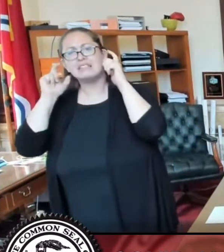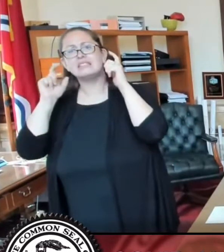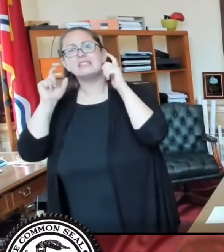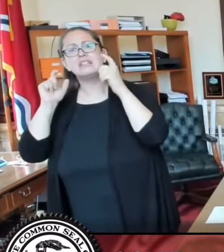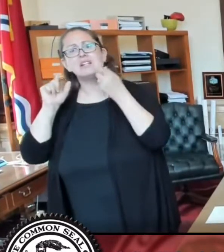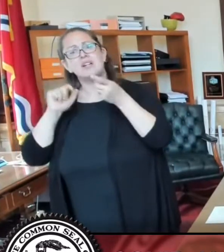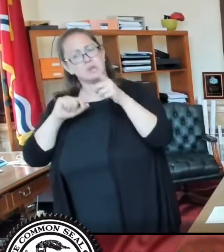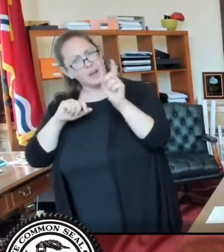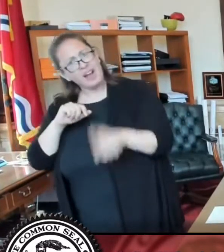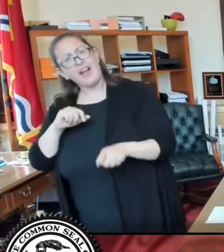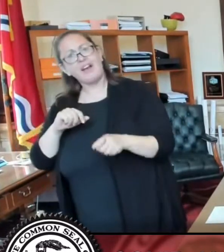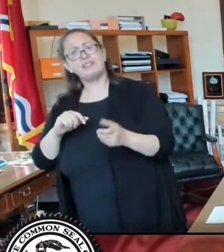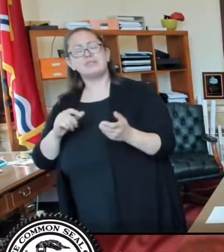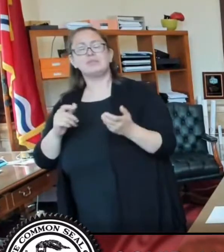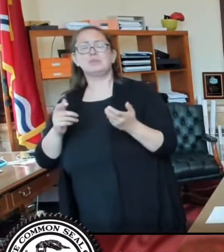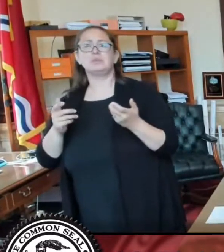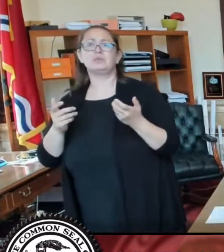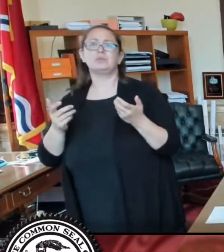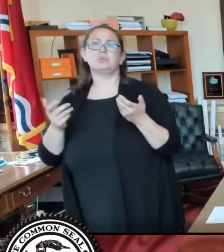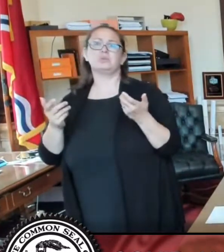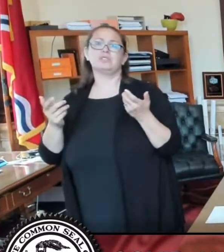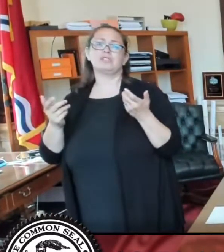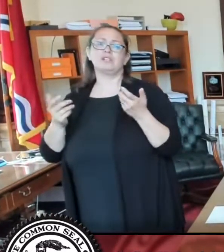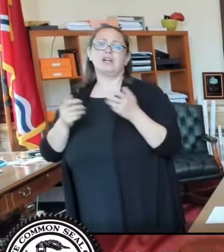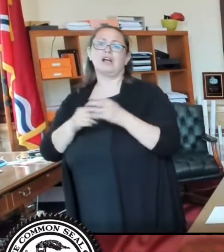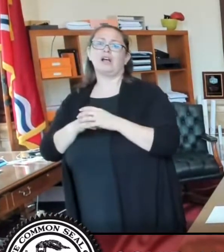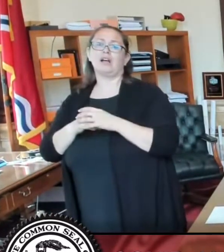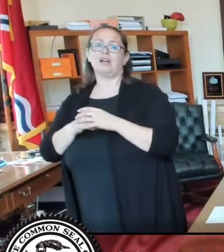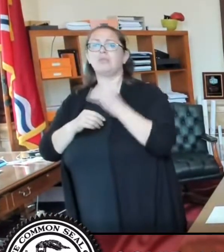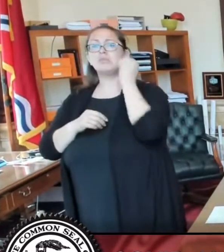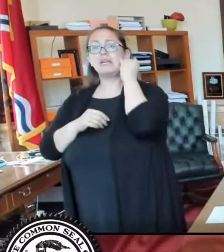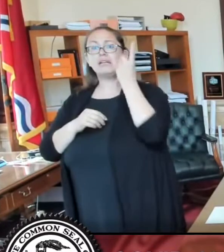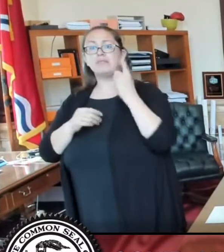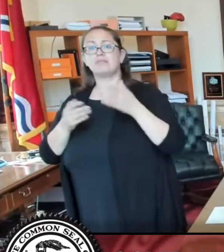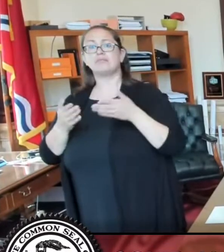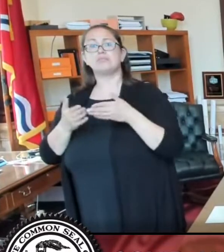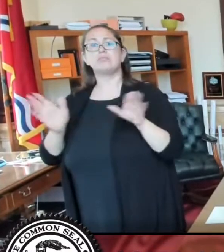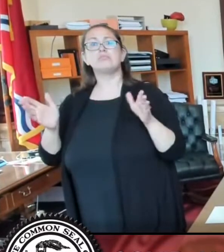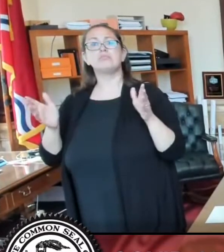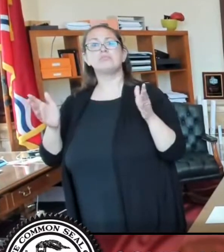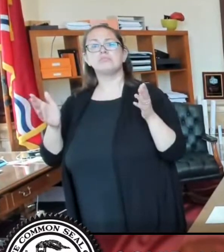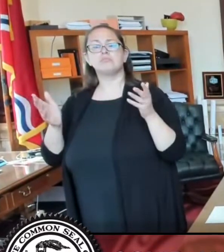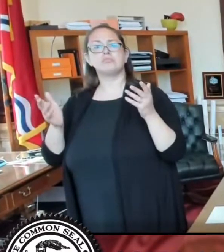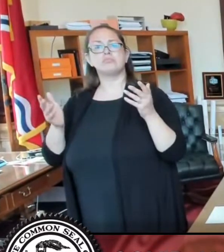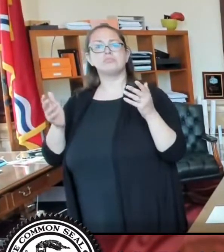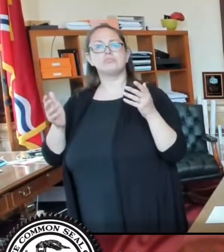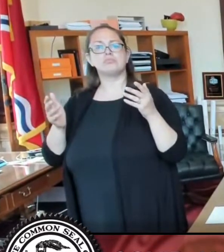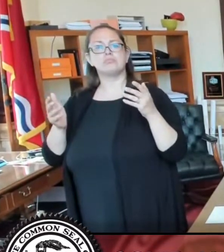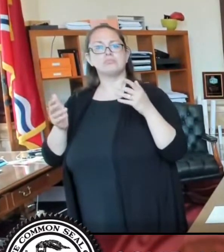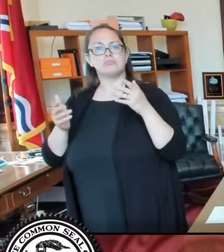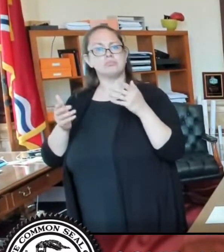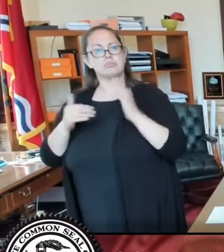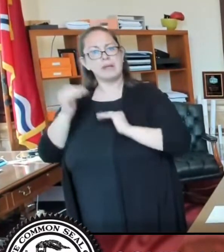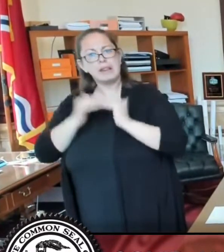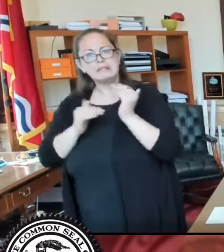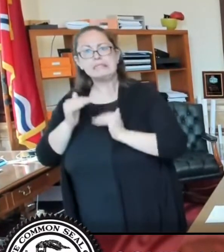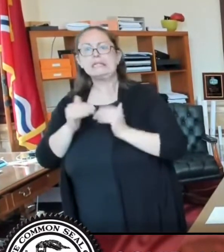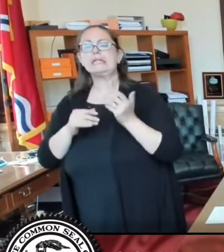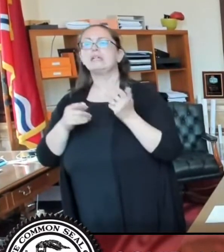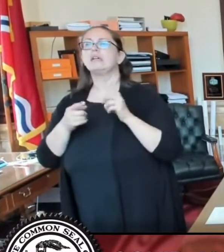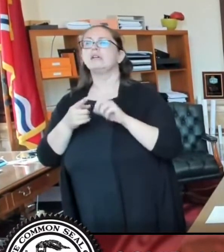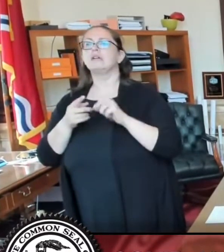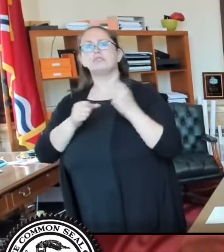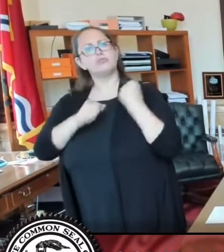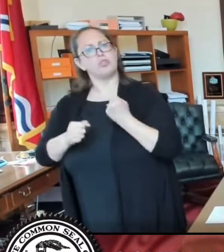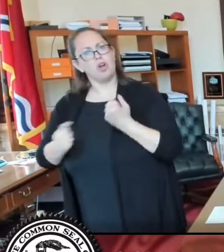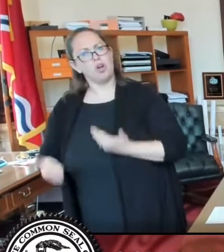You've got to wear them if you're in a public building. And it is very, very strongly advised for you to wear